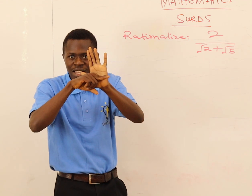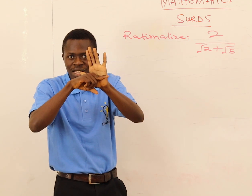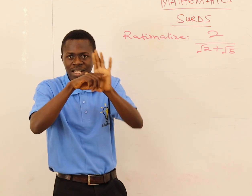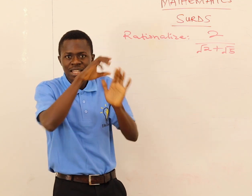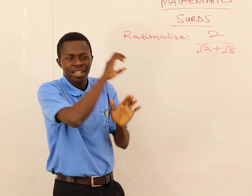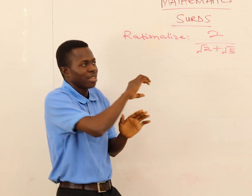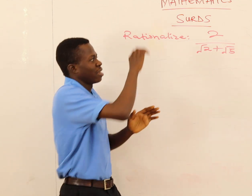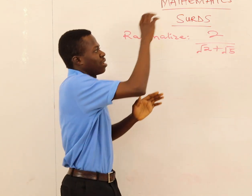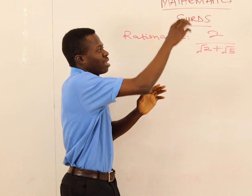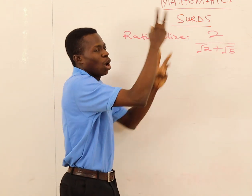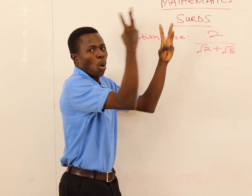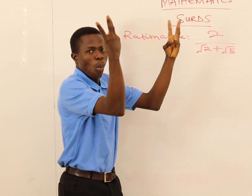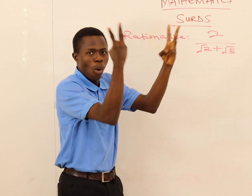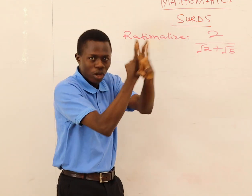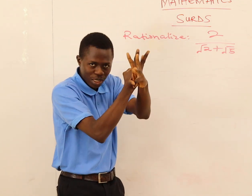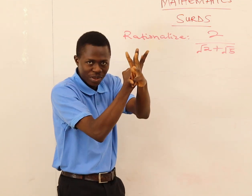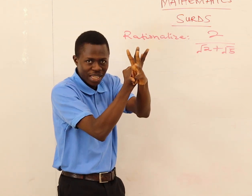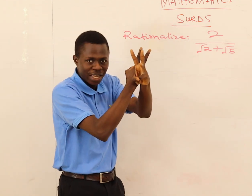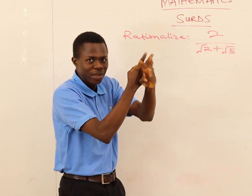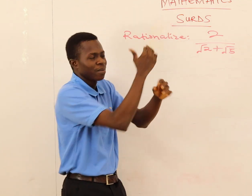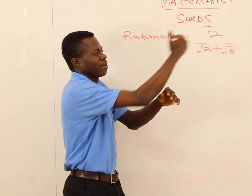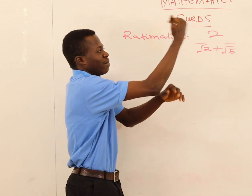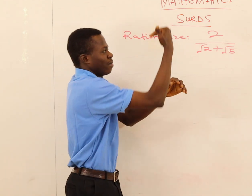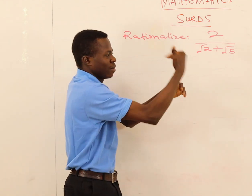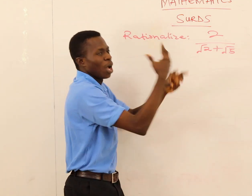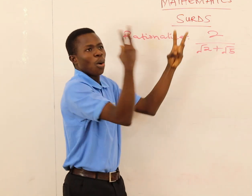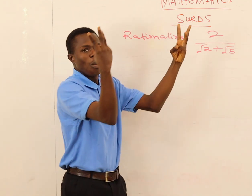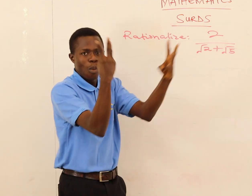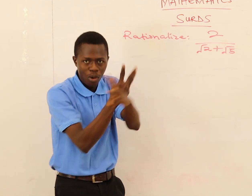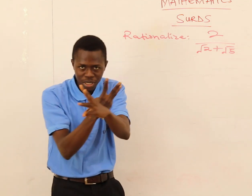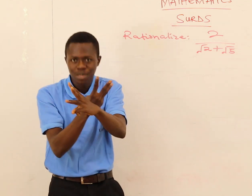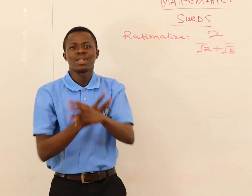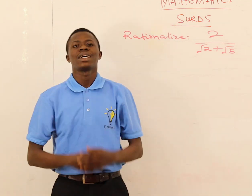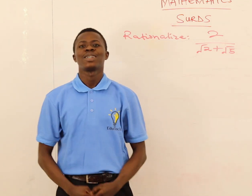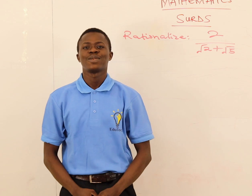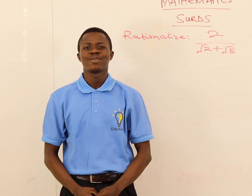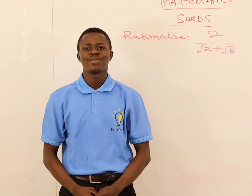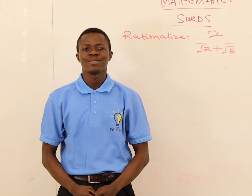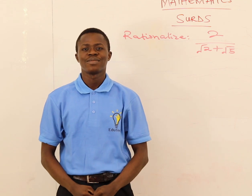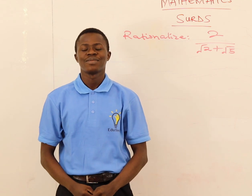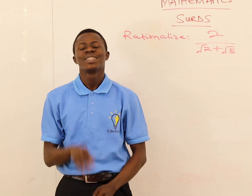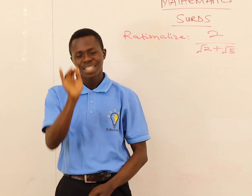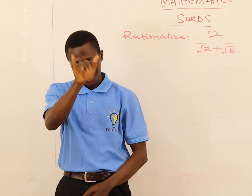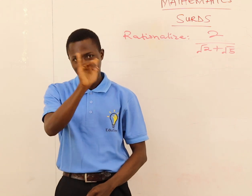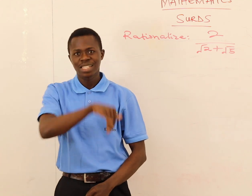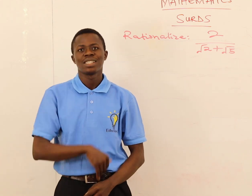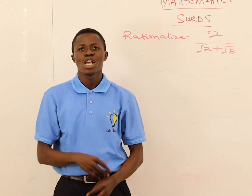So we change the sign to negative because the one in the question is positive. That is the conjugate said. So